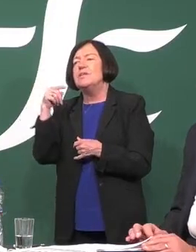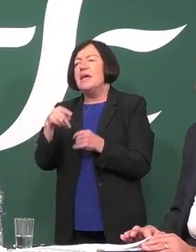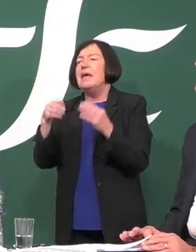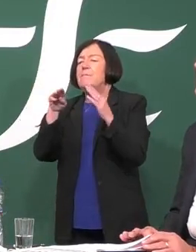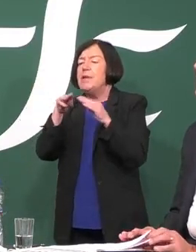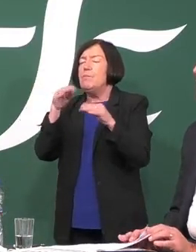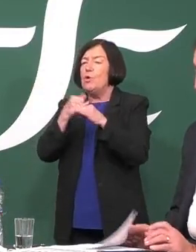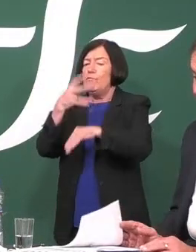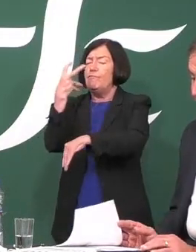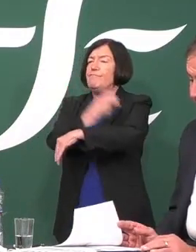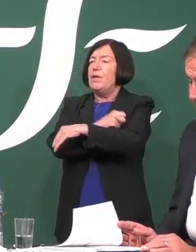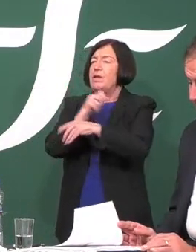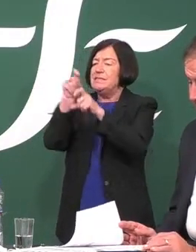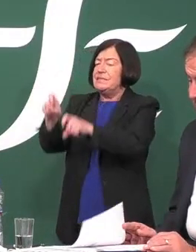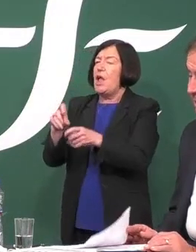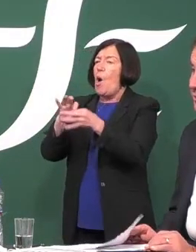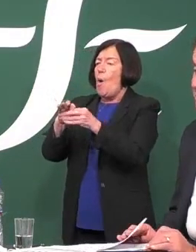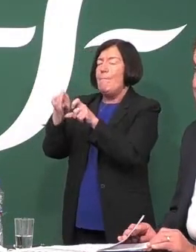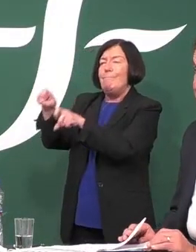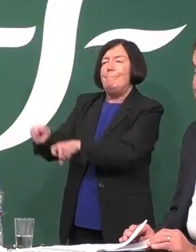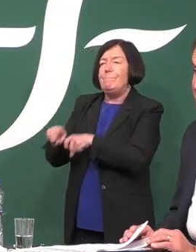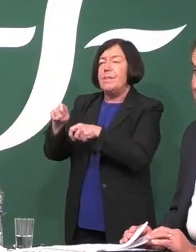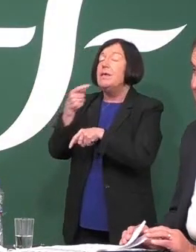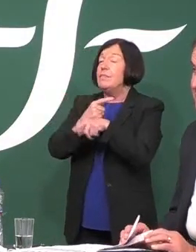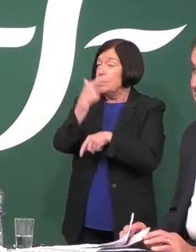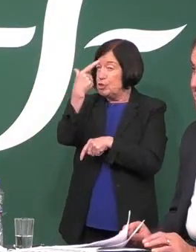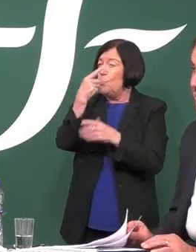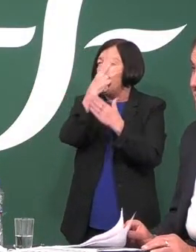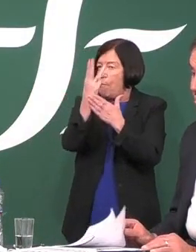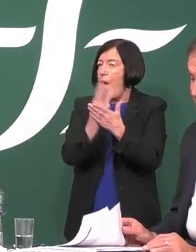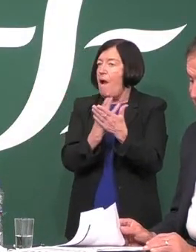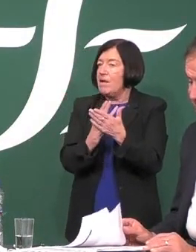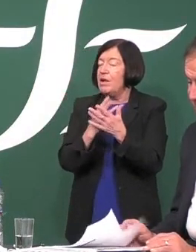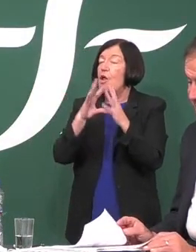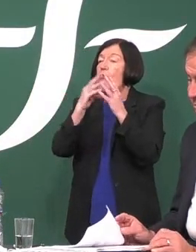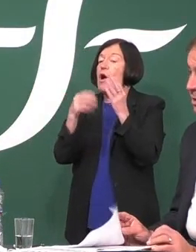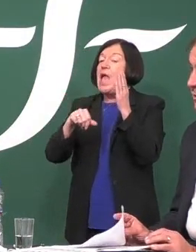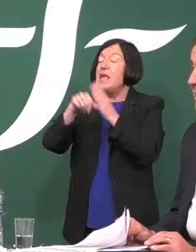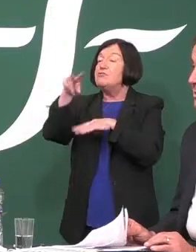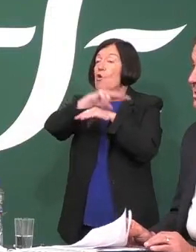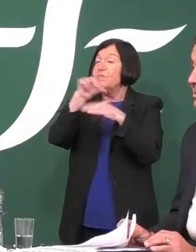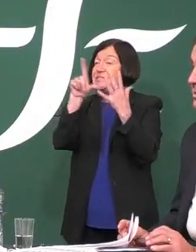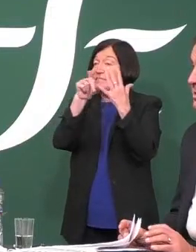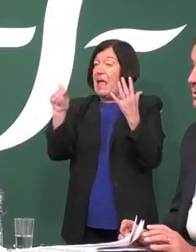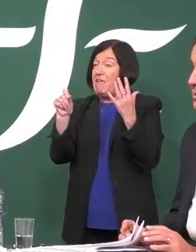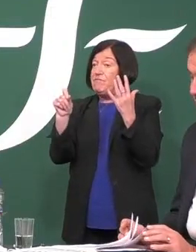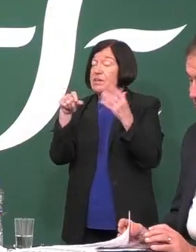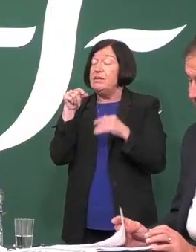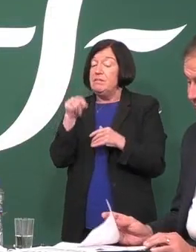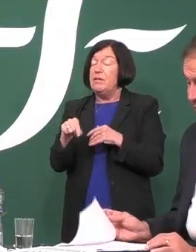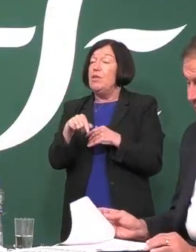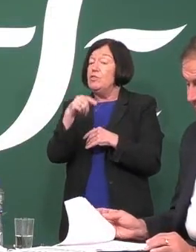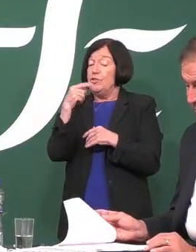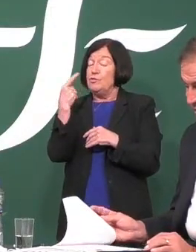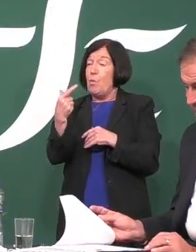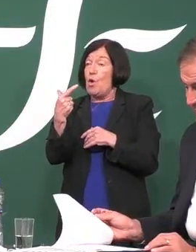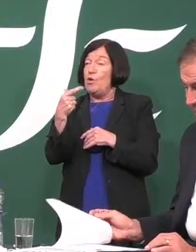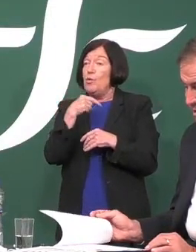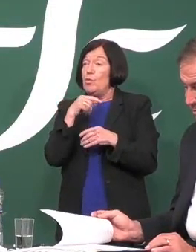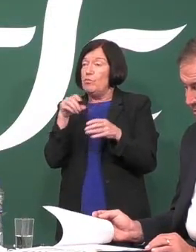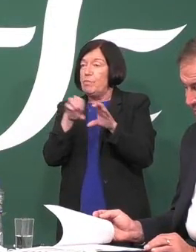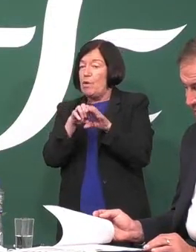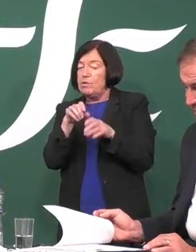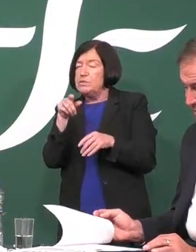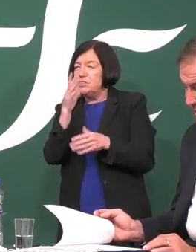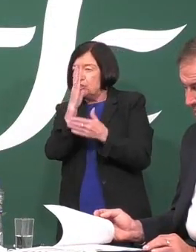housebound vaccination programme, is that still going on? Yeah, so there's 2 pieces to that. So the over 70s, we're closing out in terms of the dose 2s, and we're still